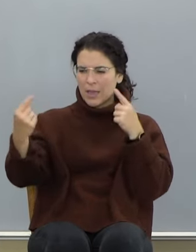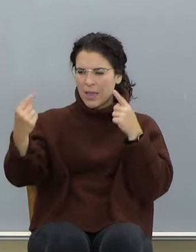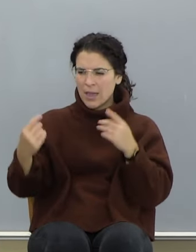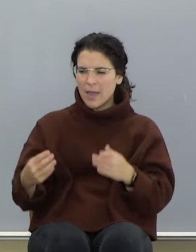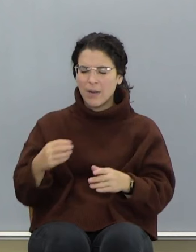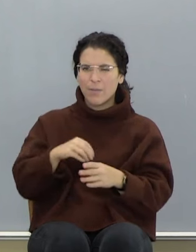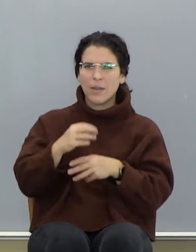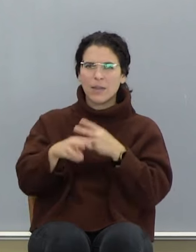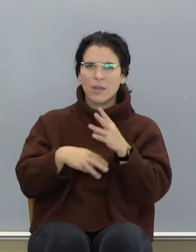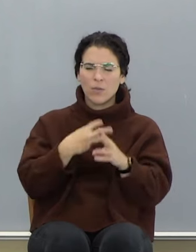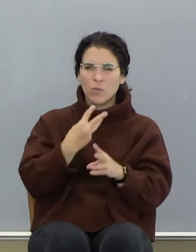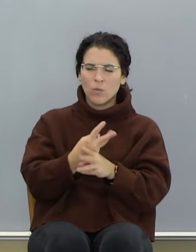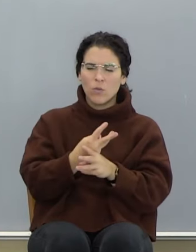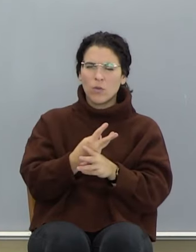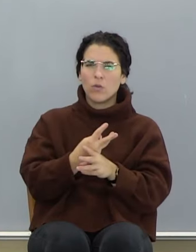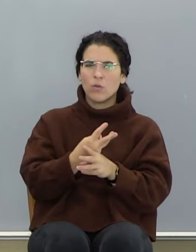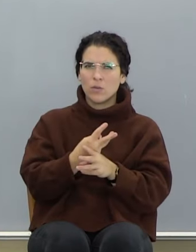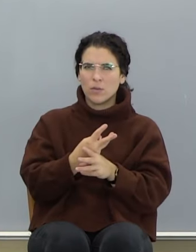the world,